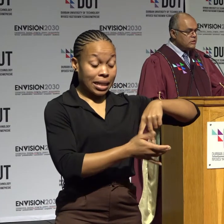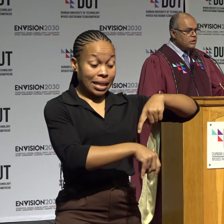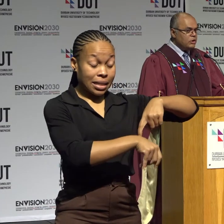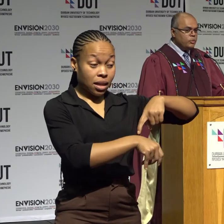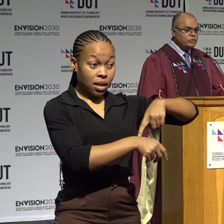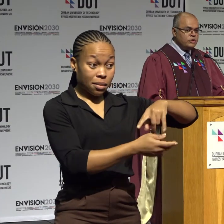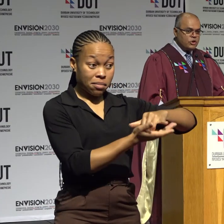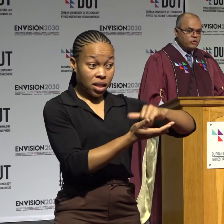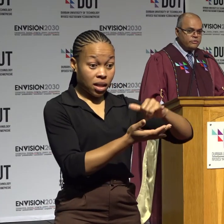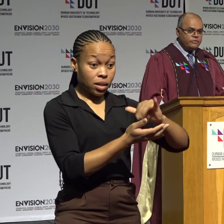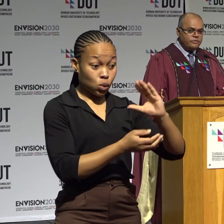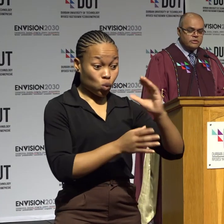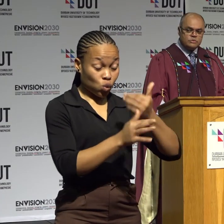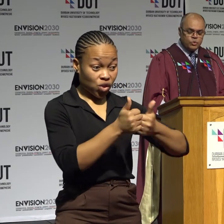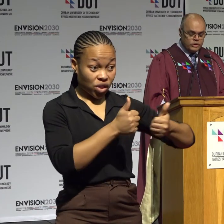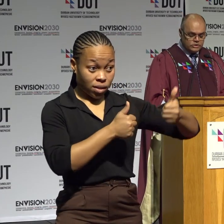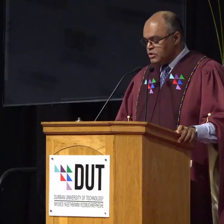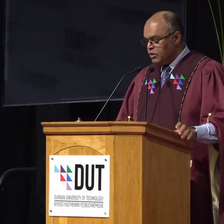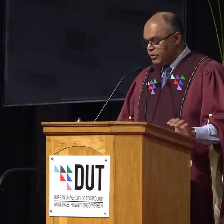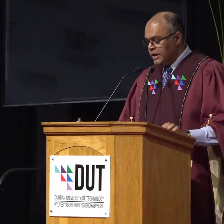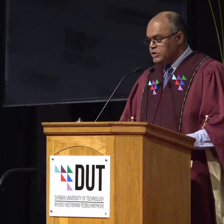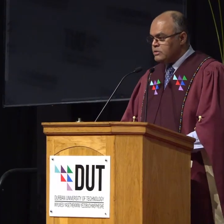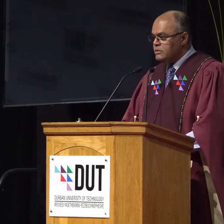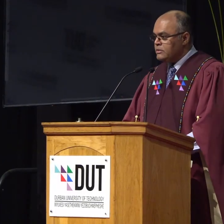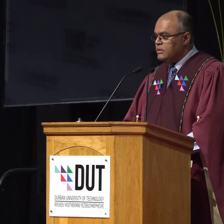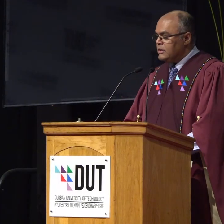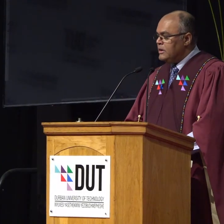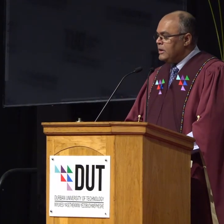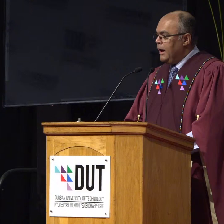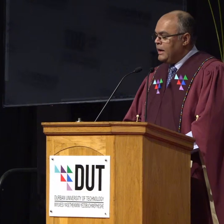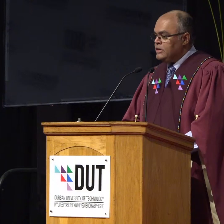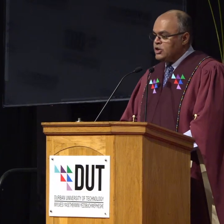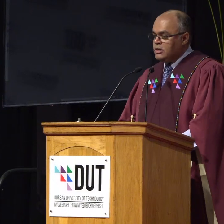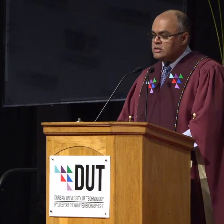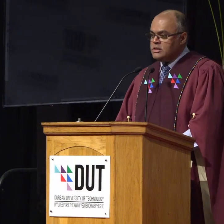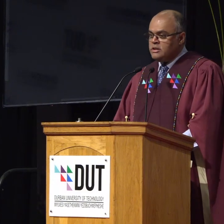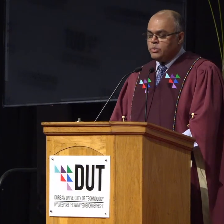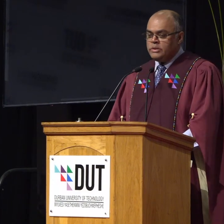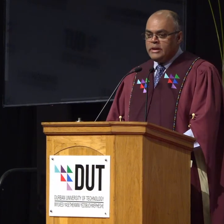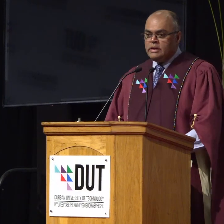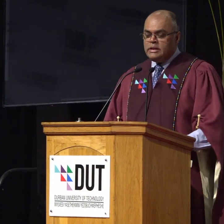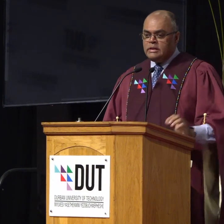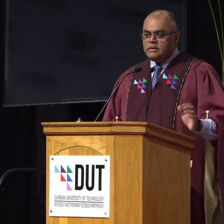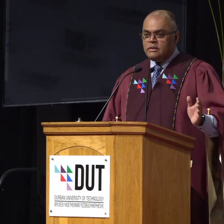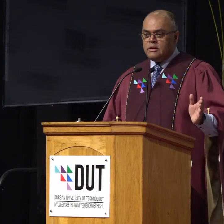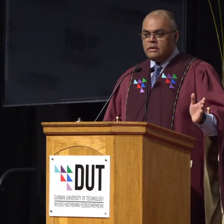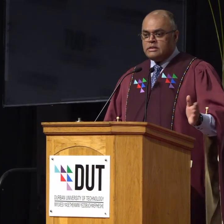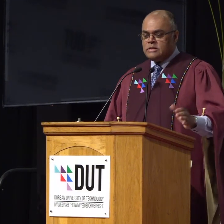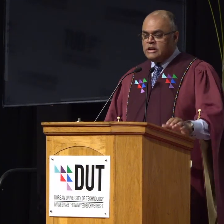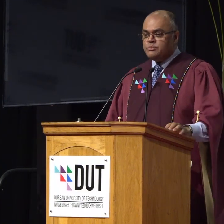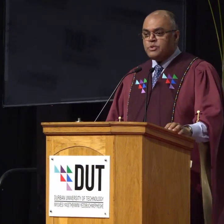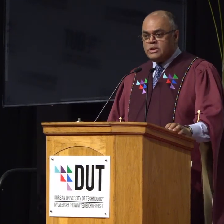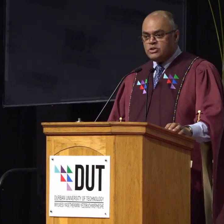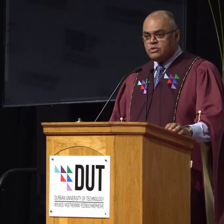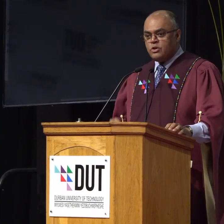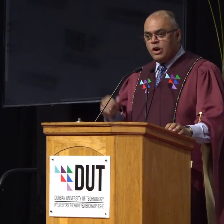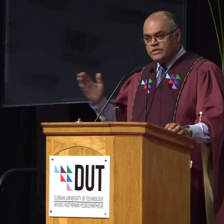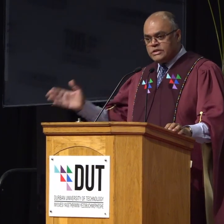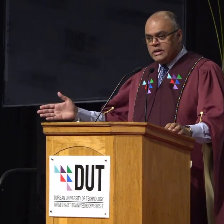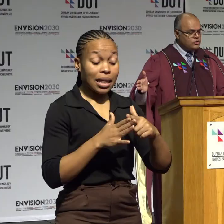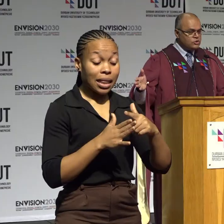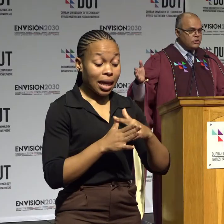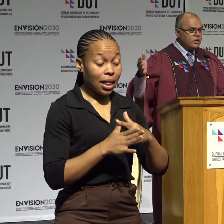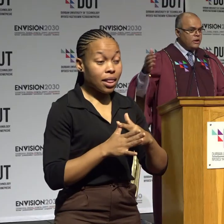Chancellor will dissolve this morning's congregation, and the Chancellor will then lead the stage procession